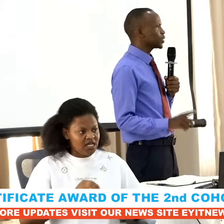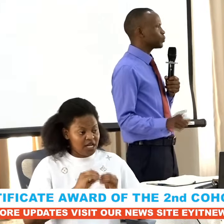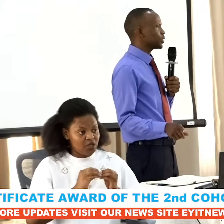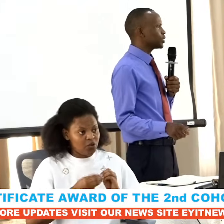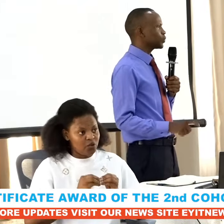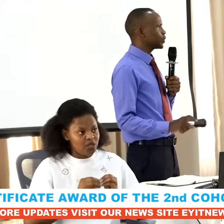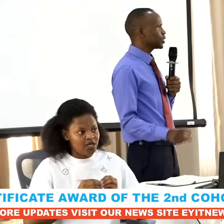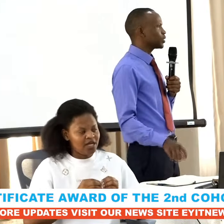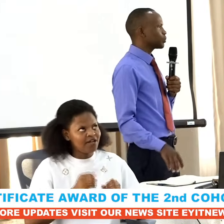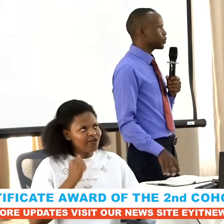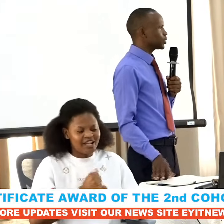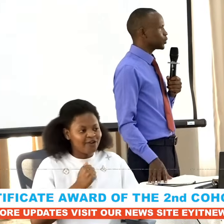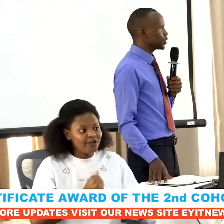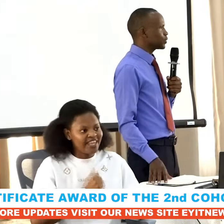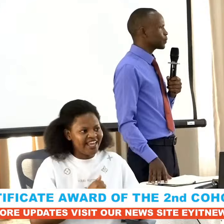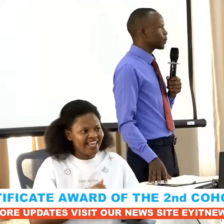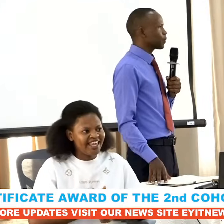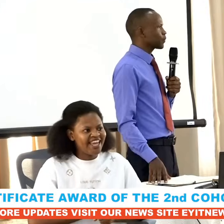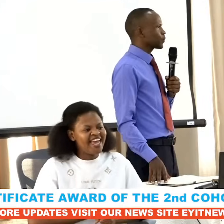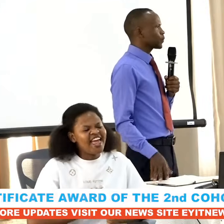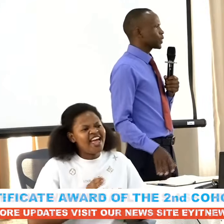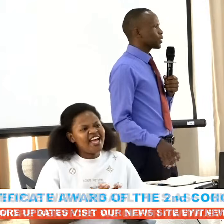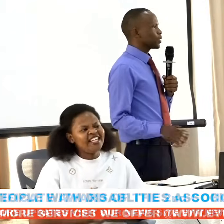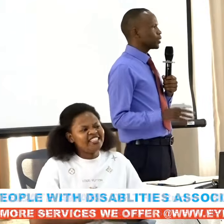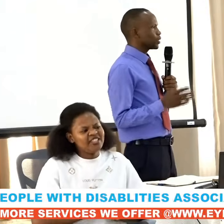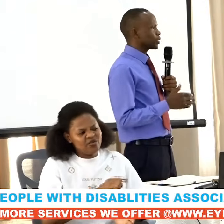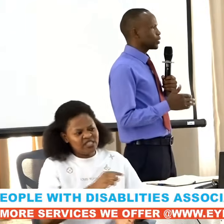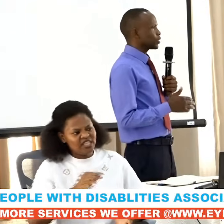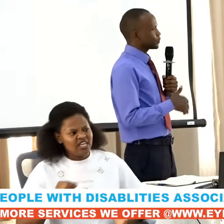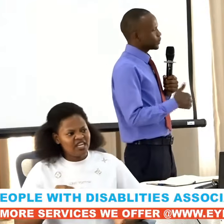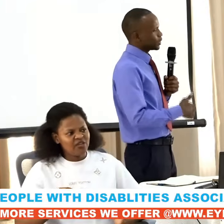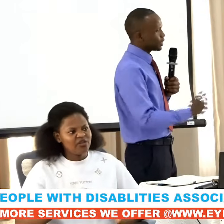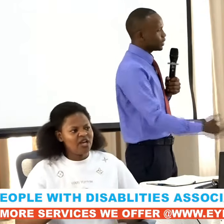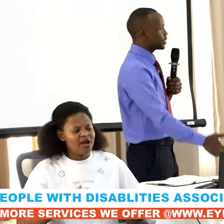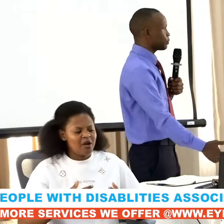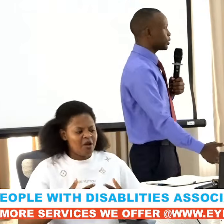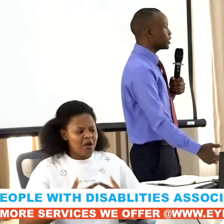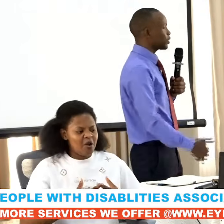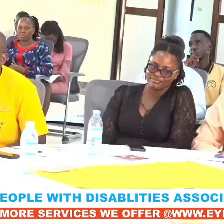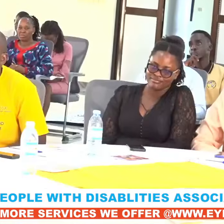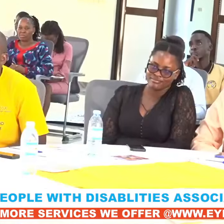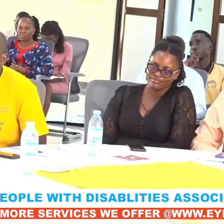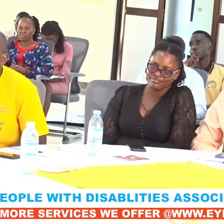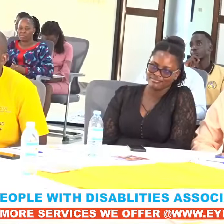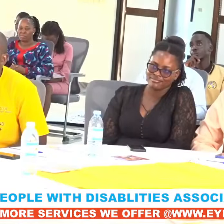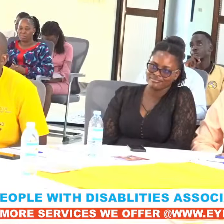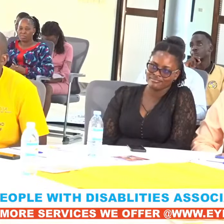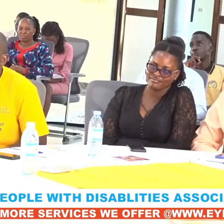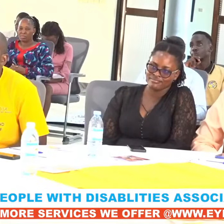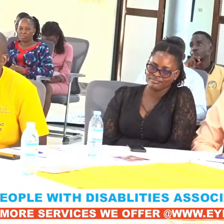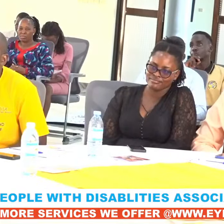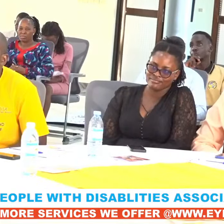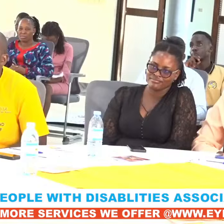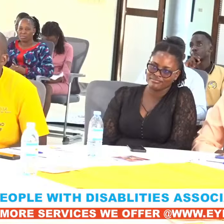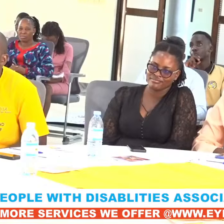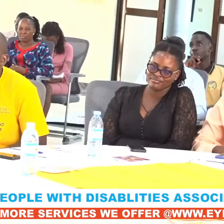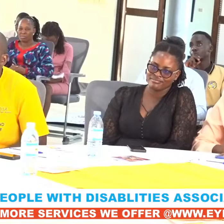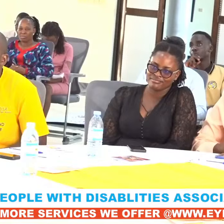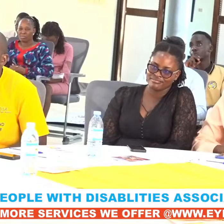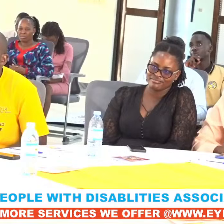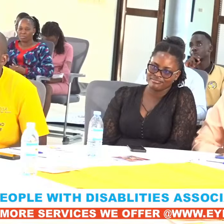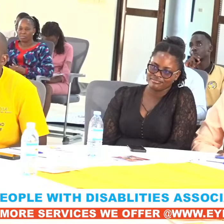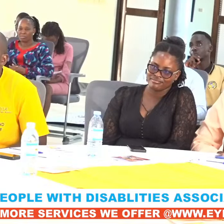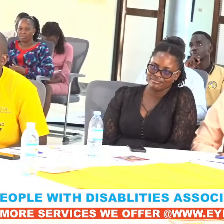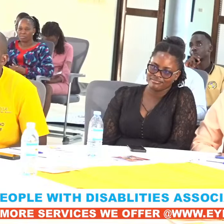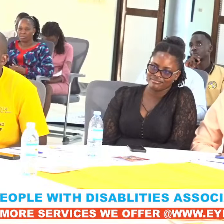had spent a week in prison. And the interpreter would tell the court that yes, that the